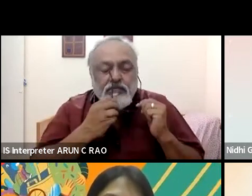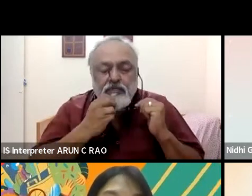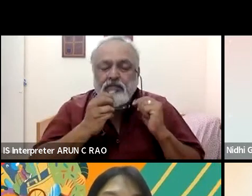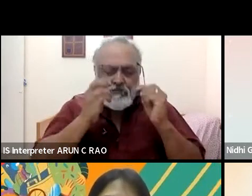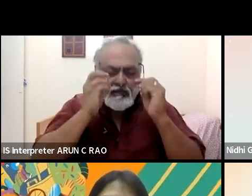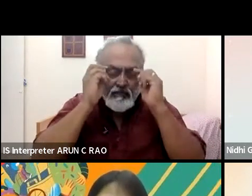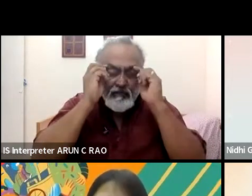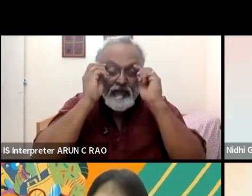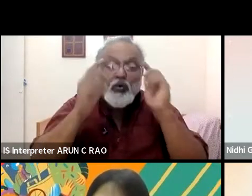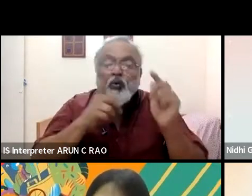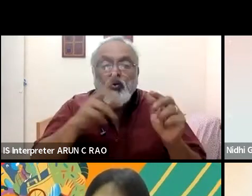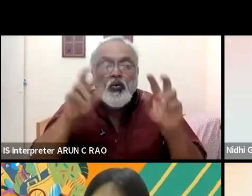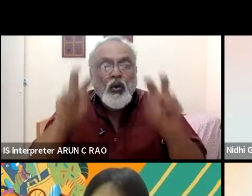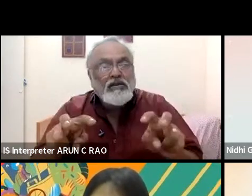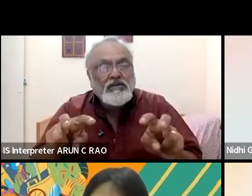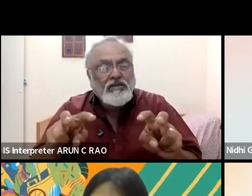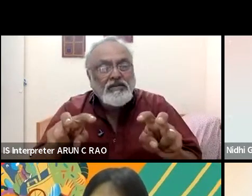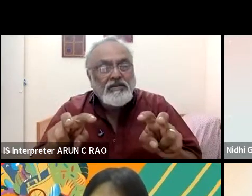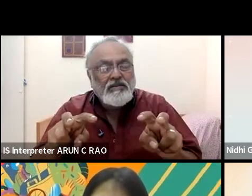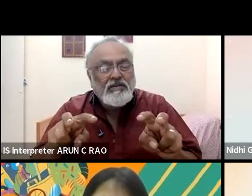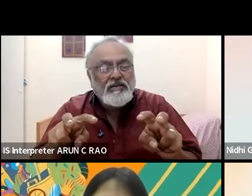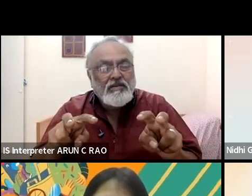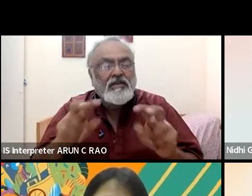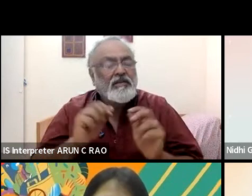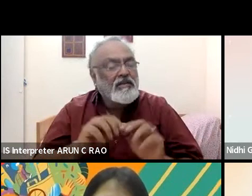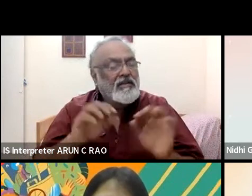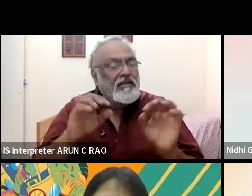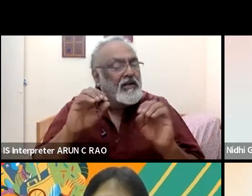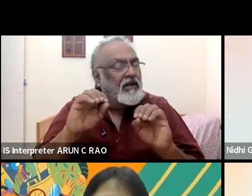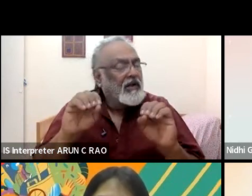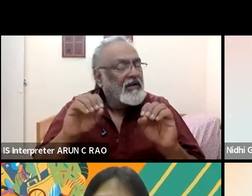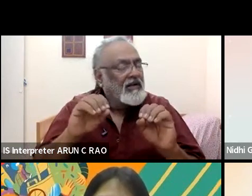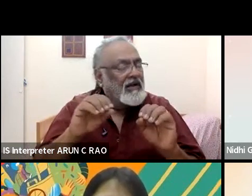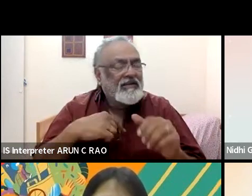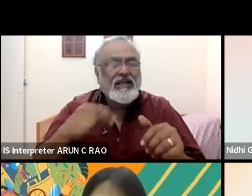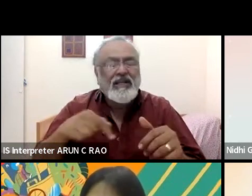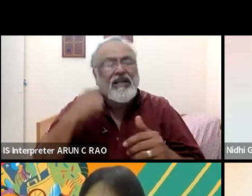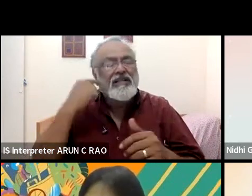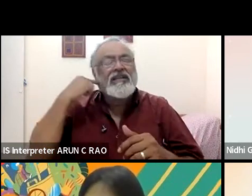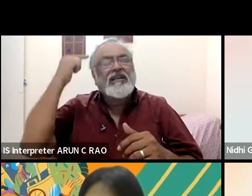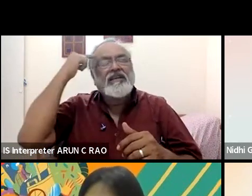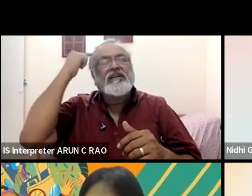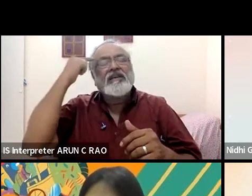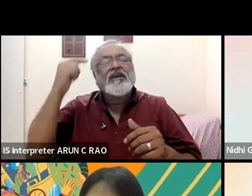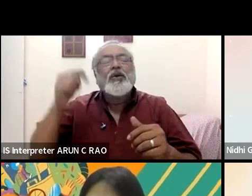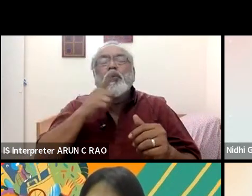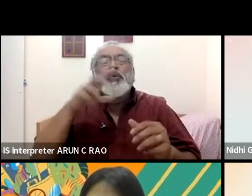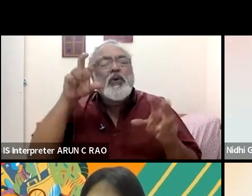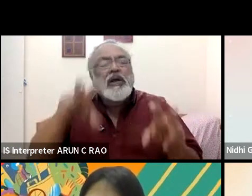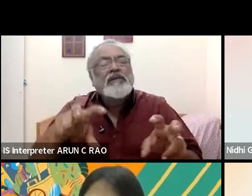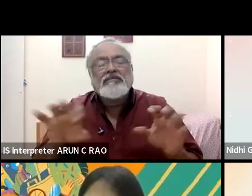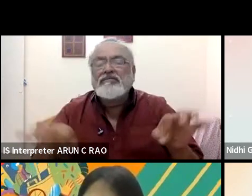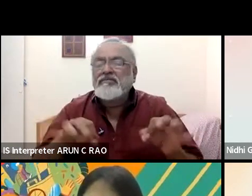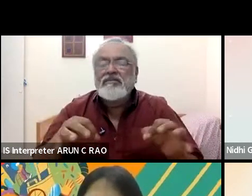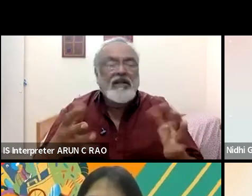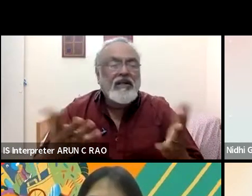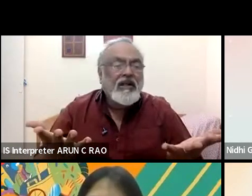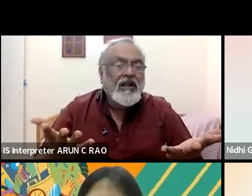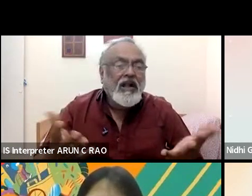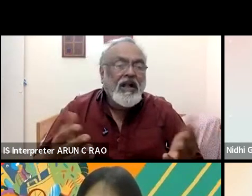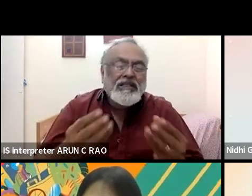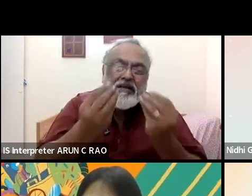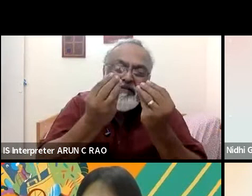to come in, the standards have to come in, etc. So I think as a group, we need to start thinking which are the few 80-20 rule, which are the